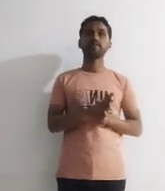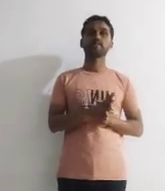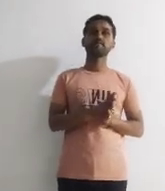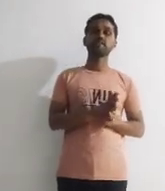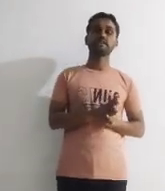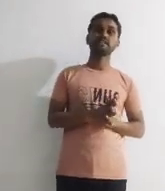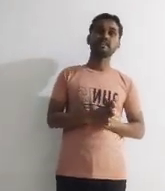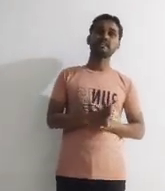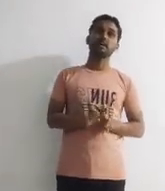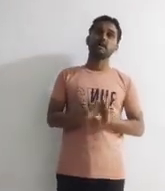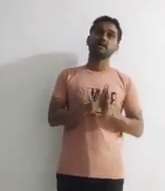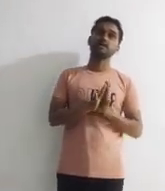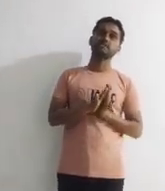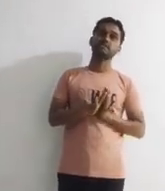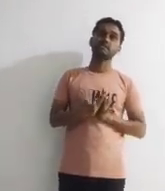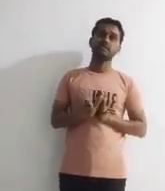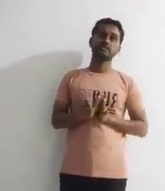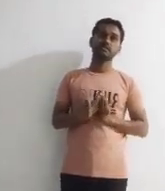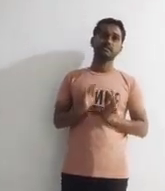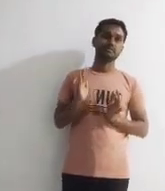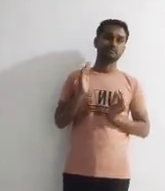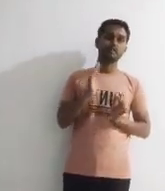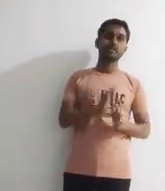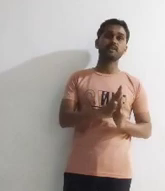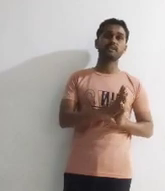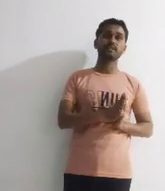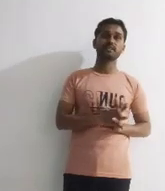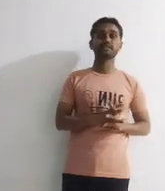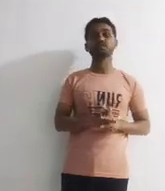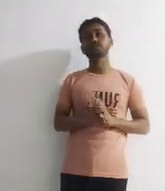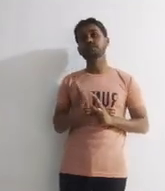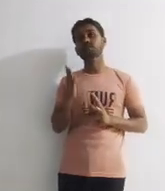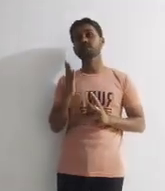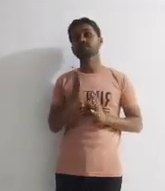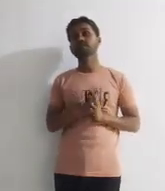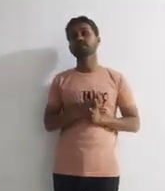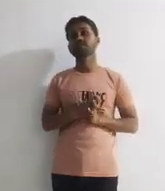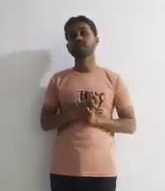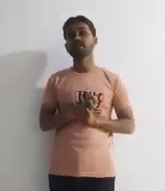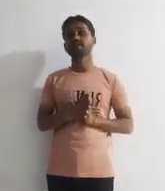thread-based multitasking, it is the multiple threads executing at